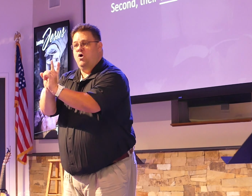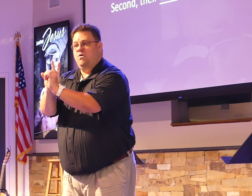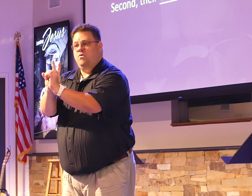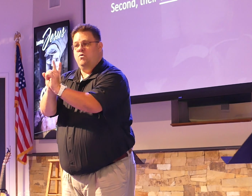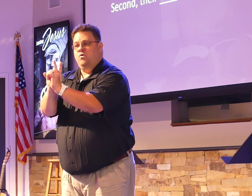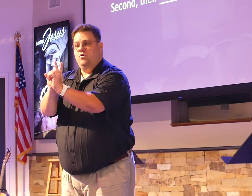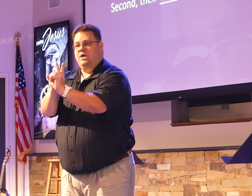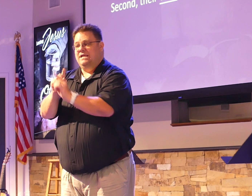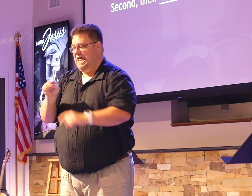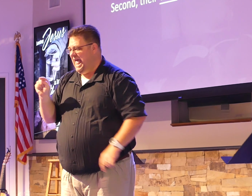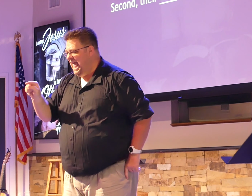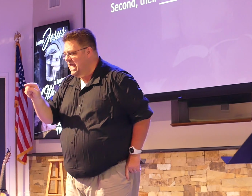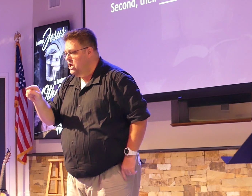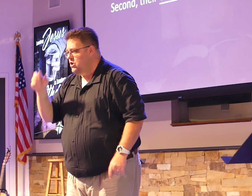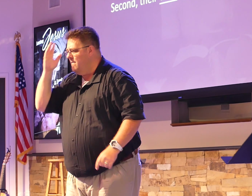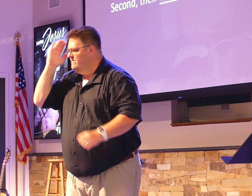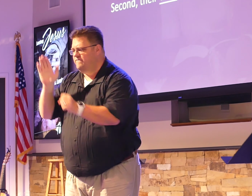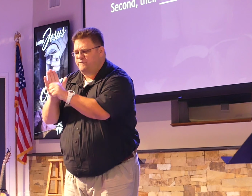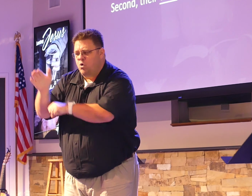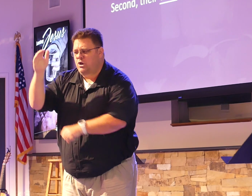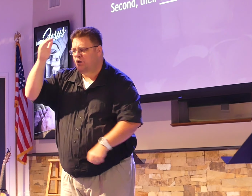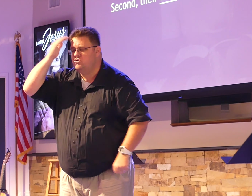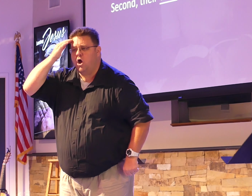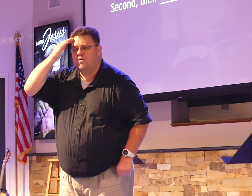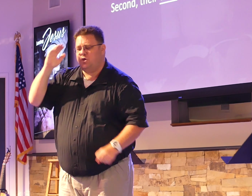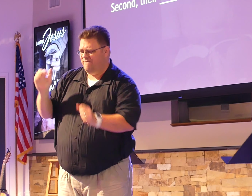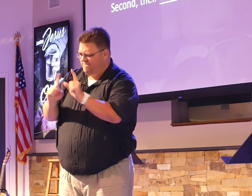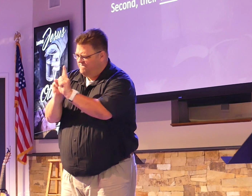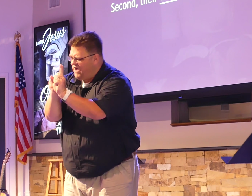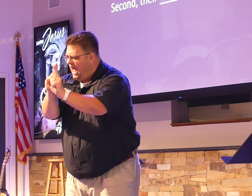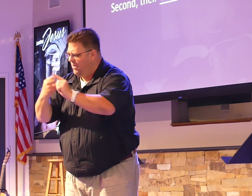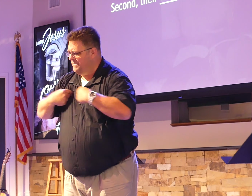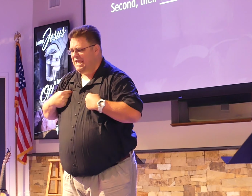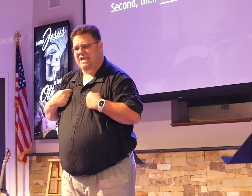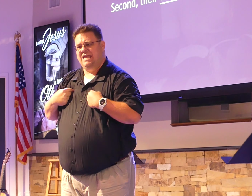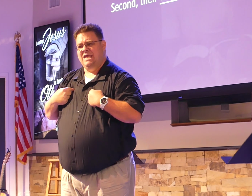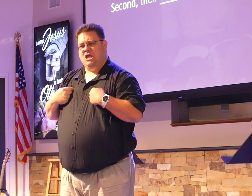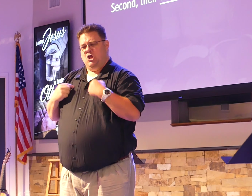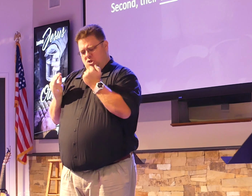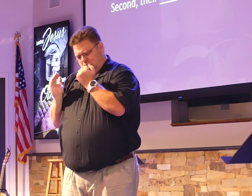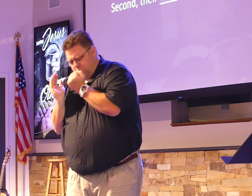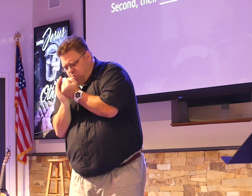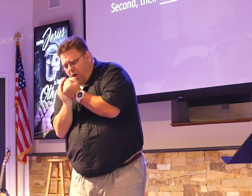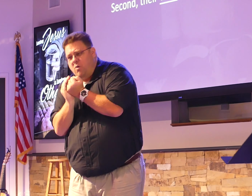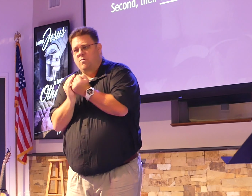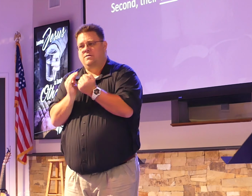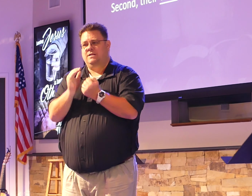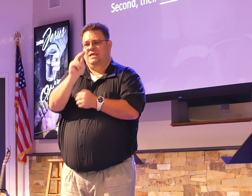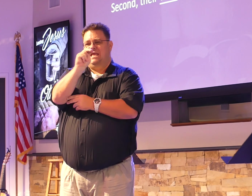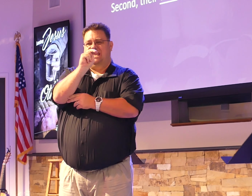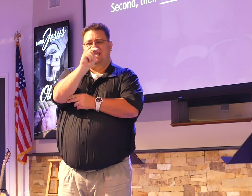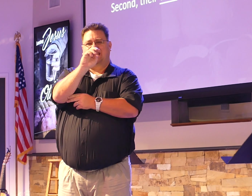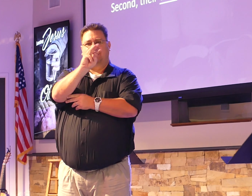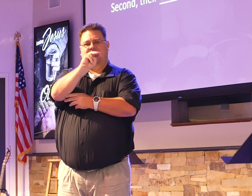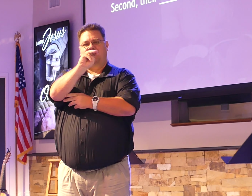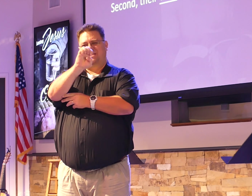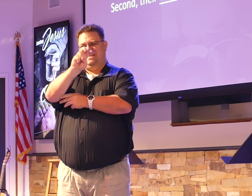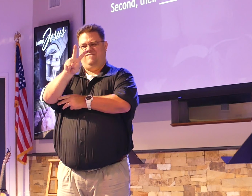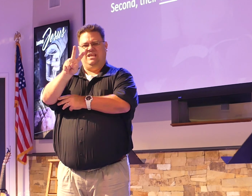He says, you have fully known. You have followed near, Timothy. You have been near to me. In fact, the MEV, which is the modern English version, it's just a modern King James